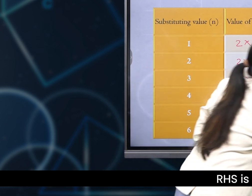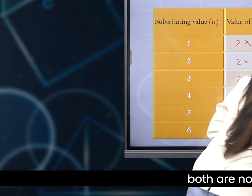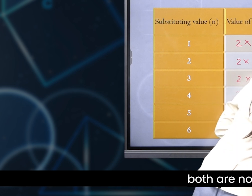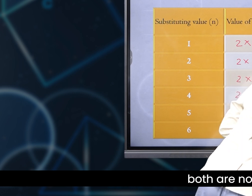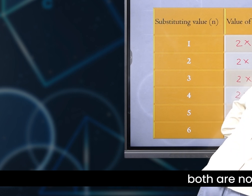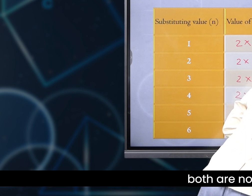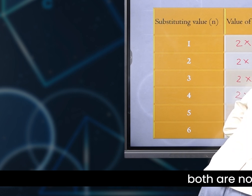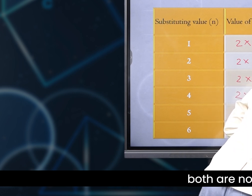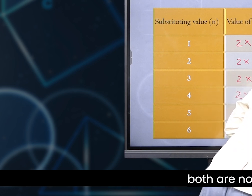Both are not equal.